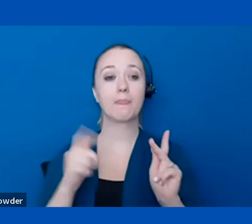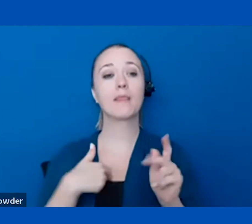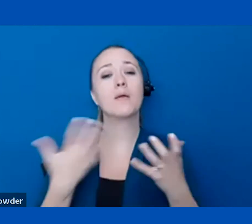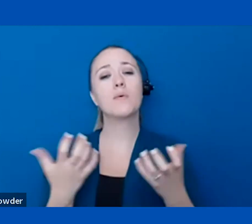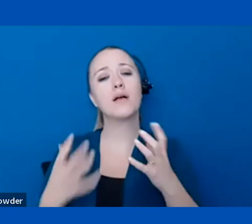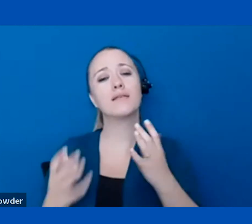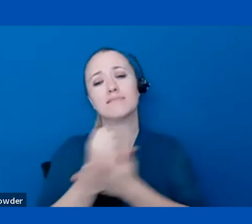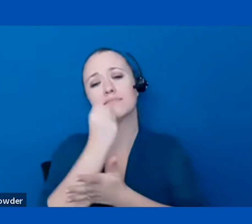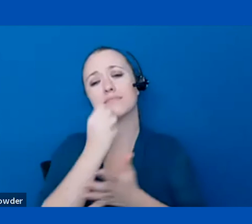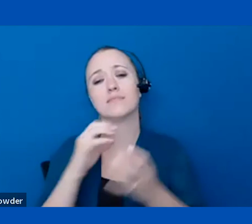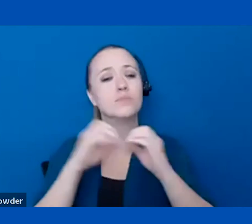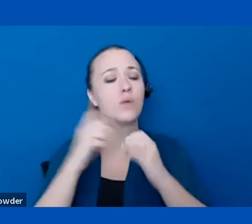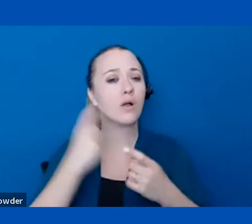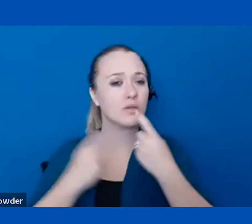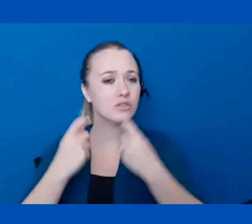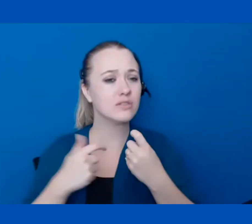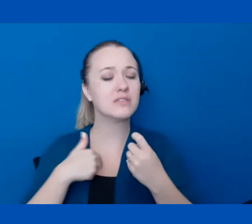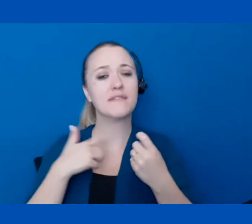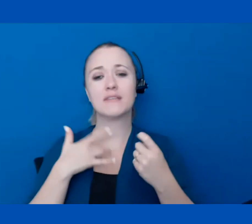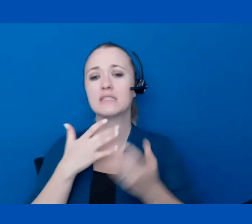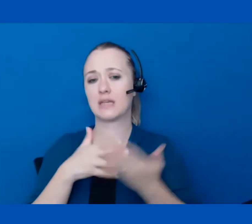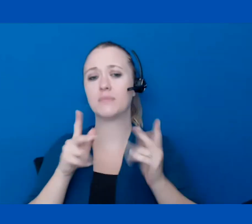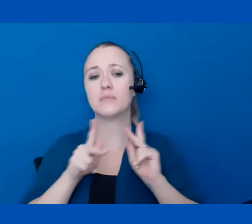questions in because I think that some people probably have some.